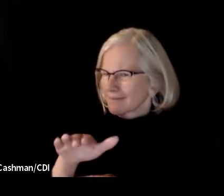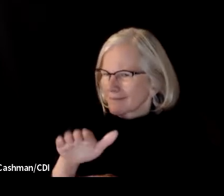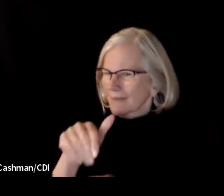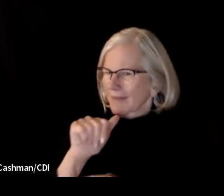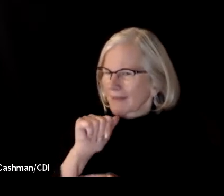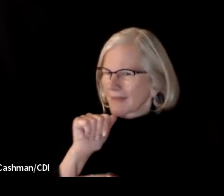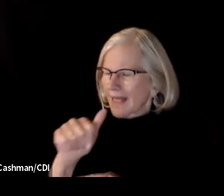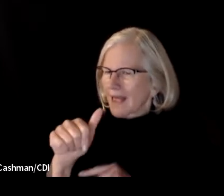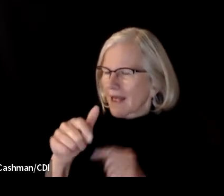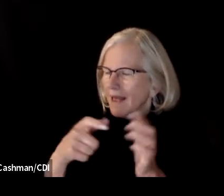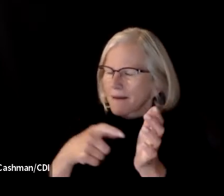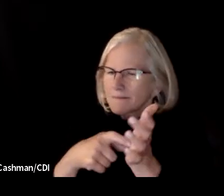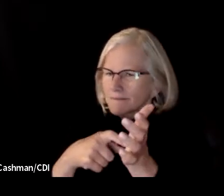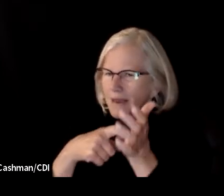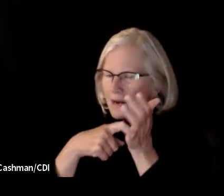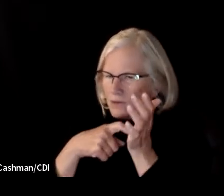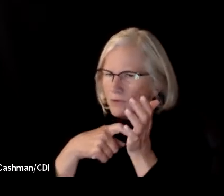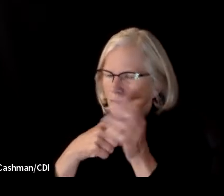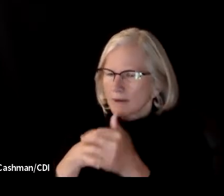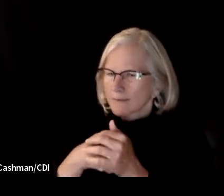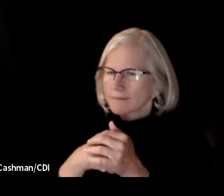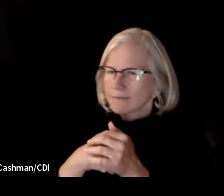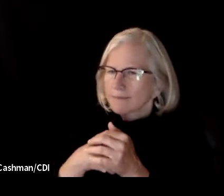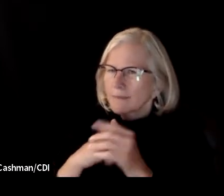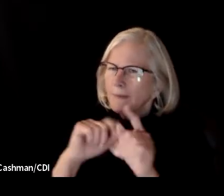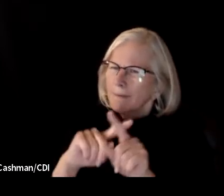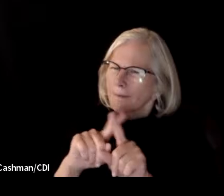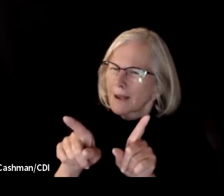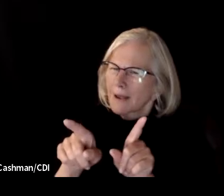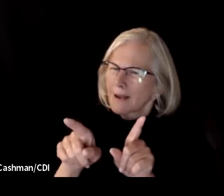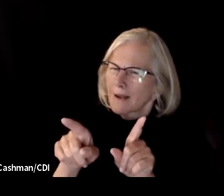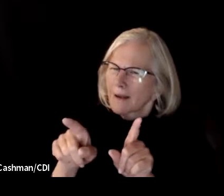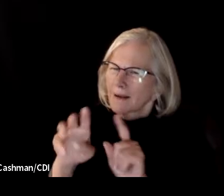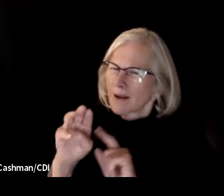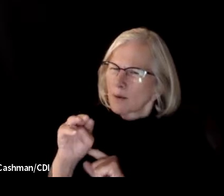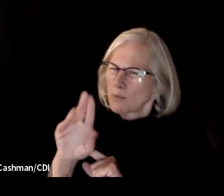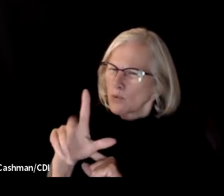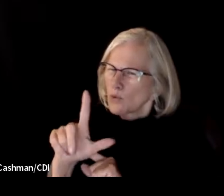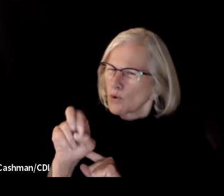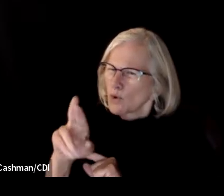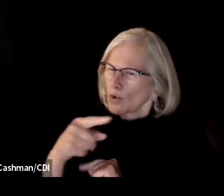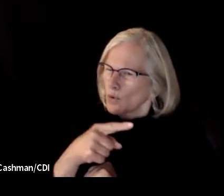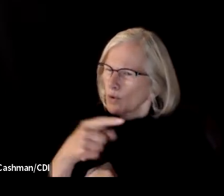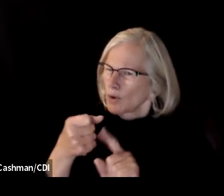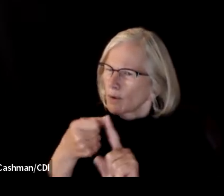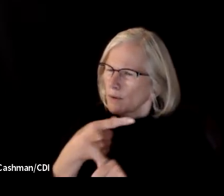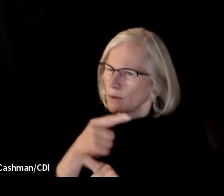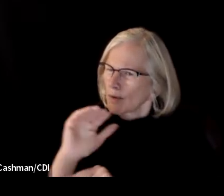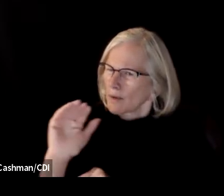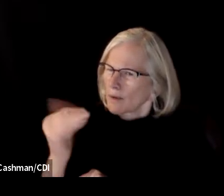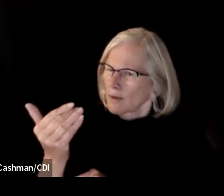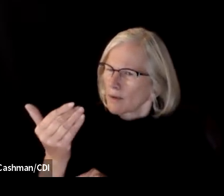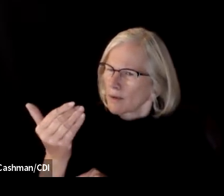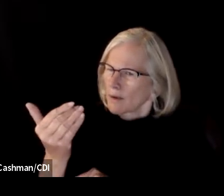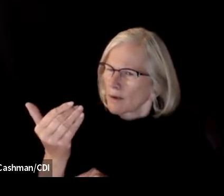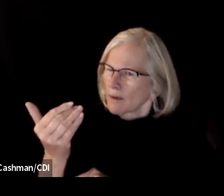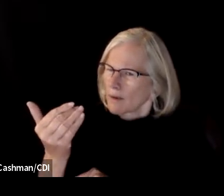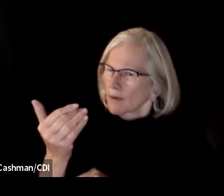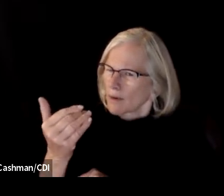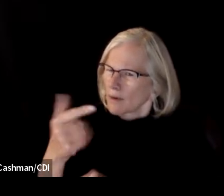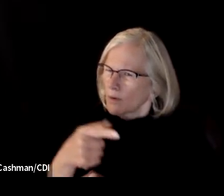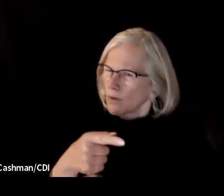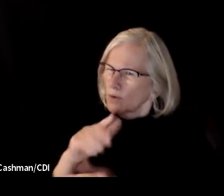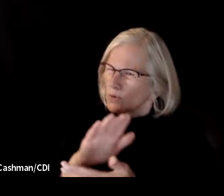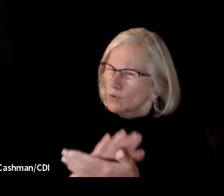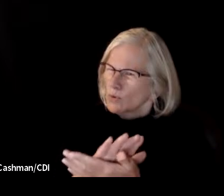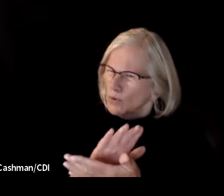it seems, Commissioner Mueller, like what you're saying is that an individual school district could, in fact, create a